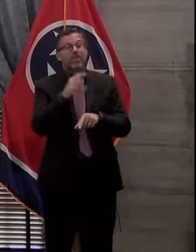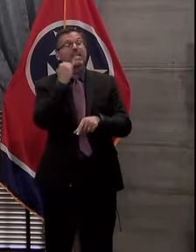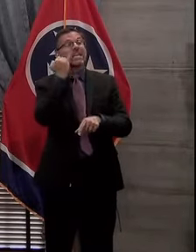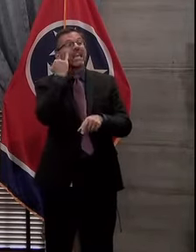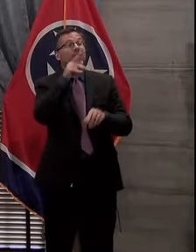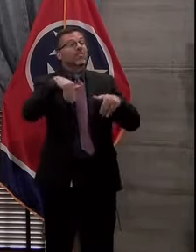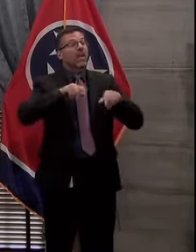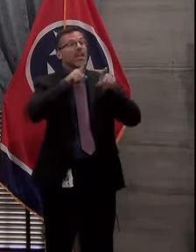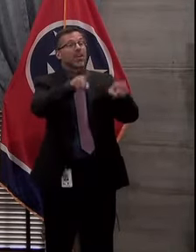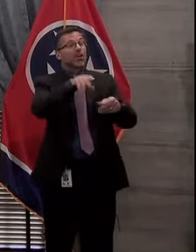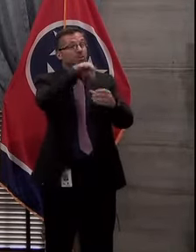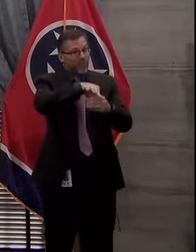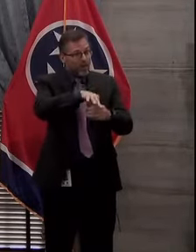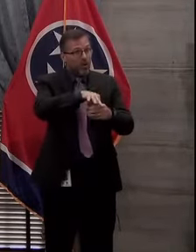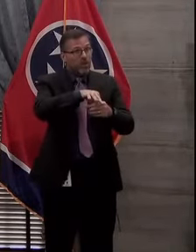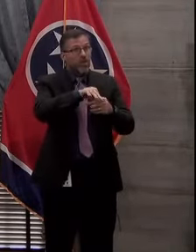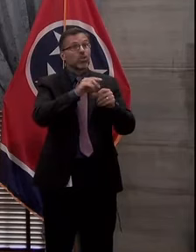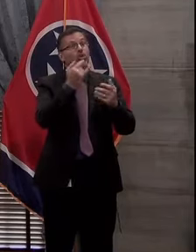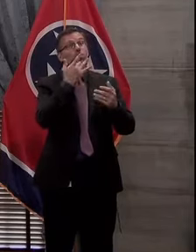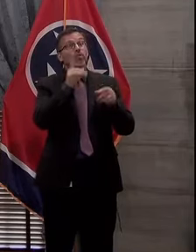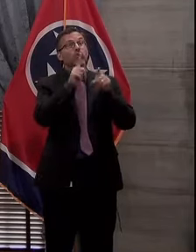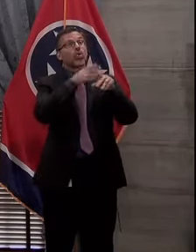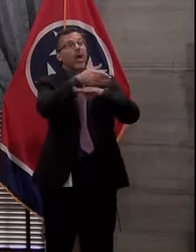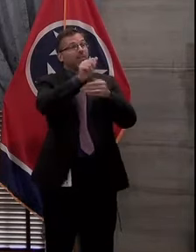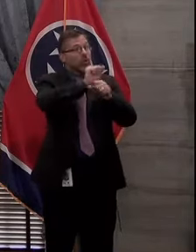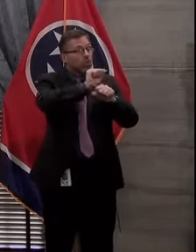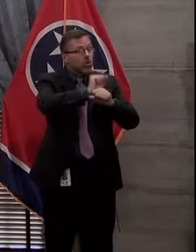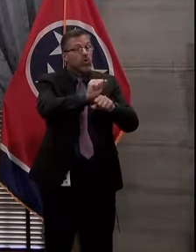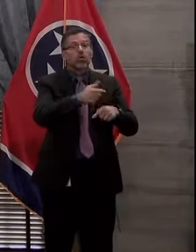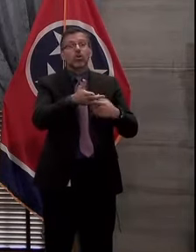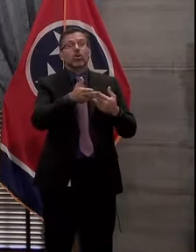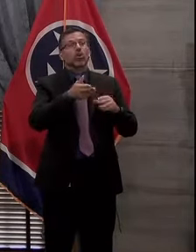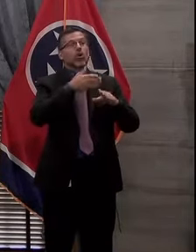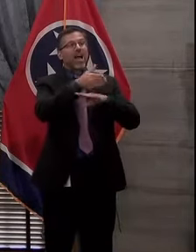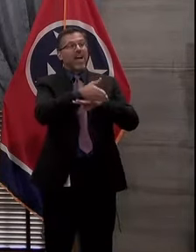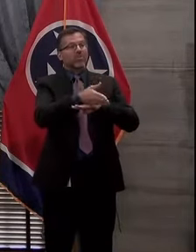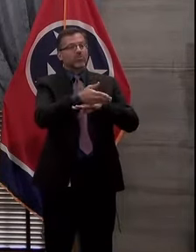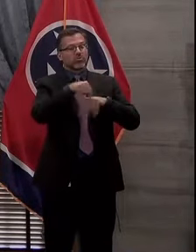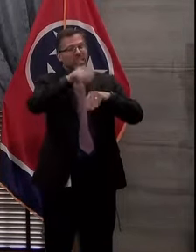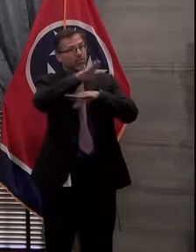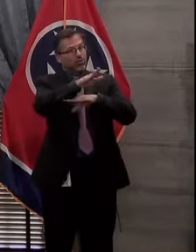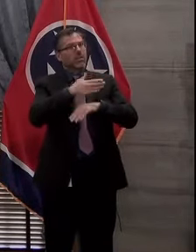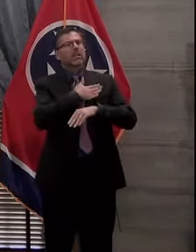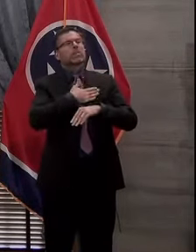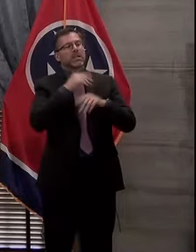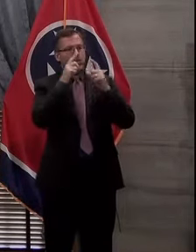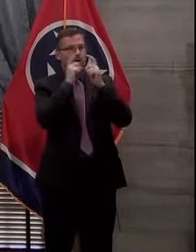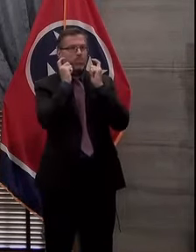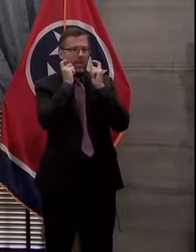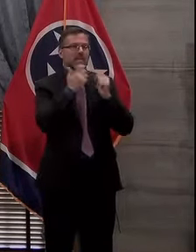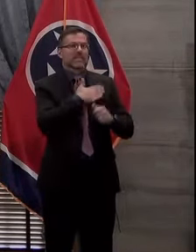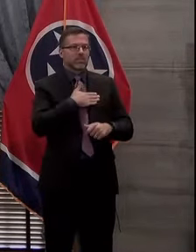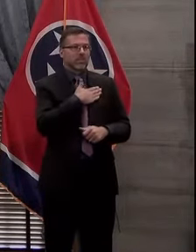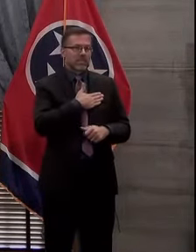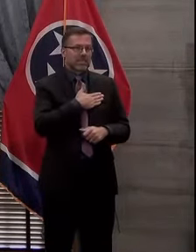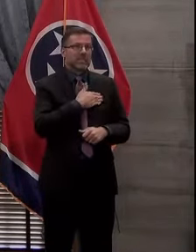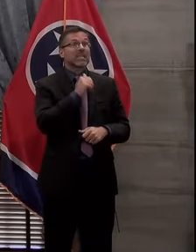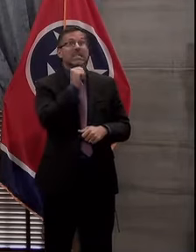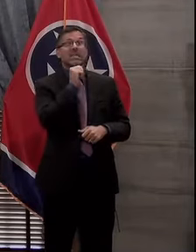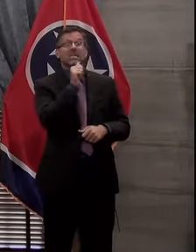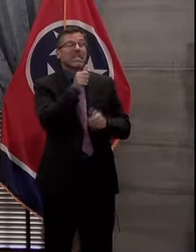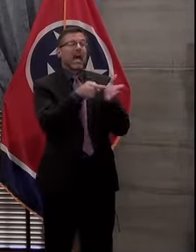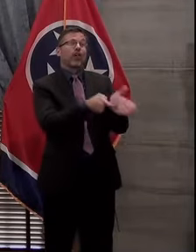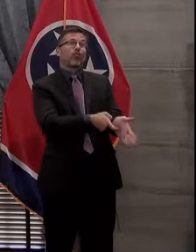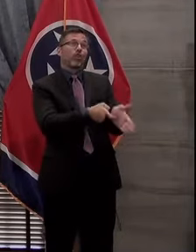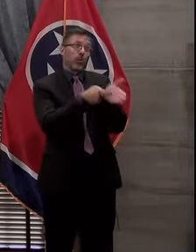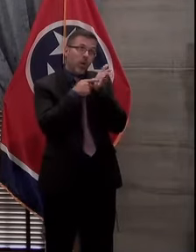haven't been to the polls yet, you're going to go after work or after this afternoon, please wear a mask. It's not required at a